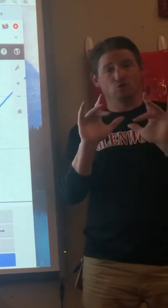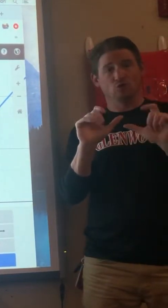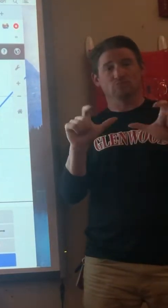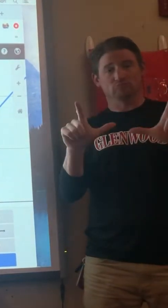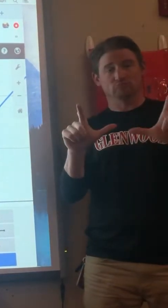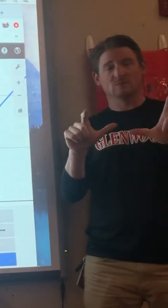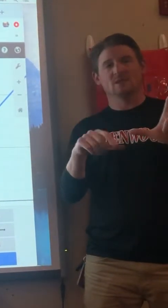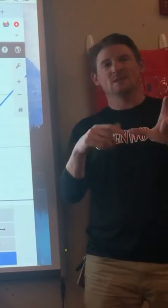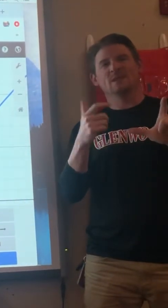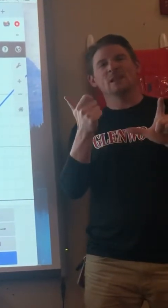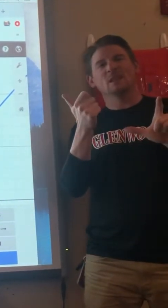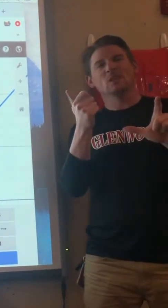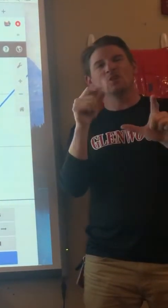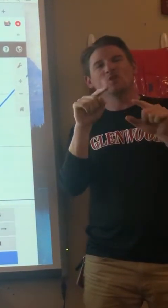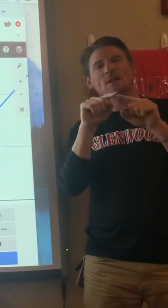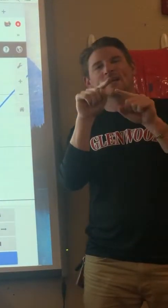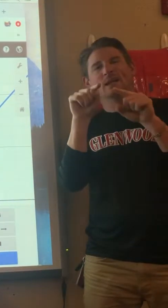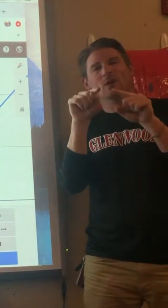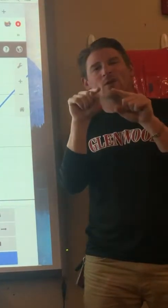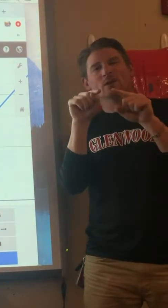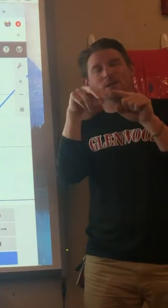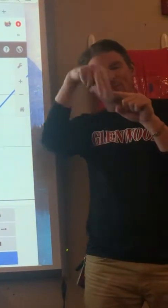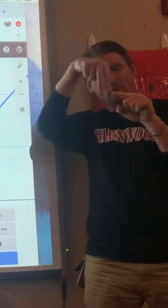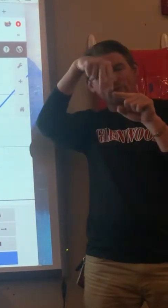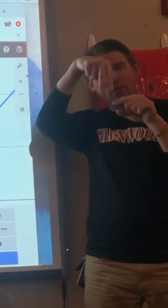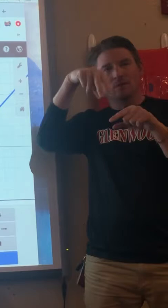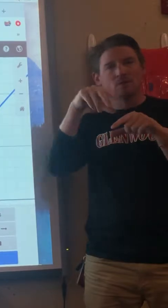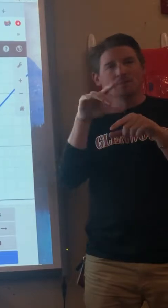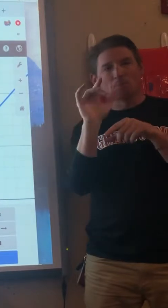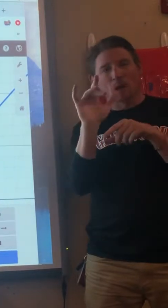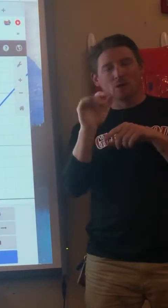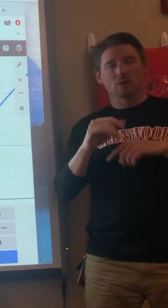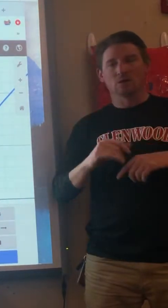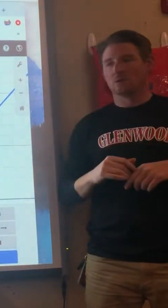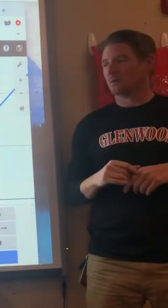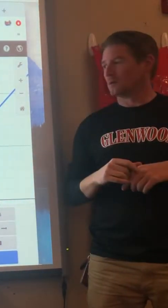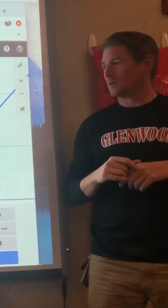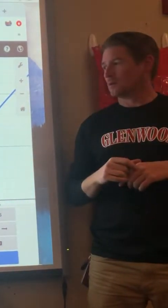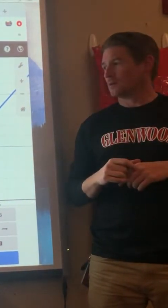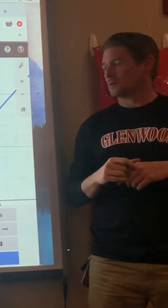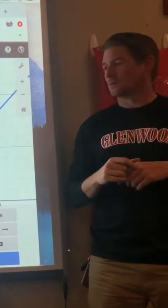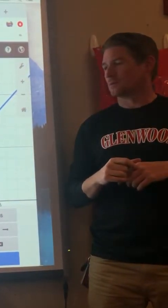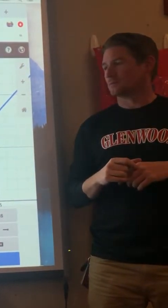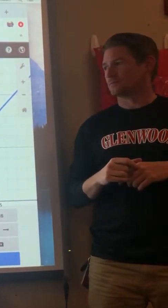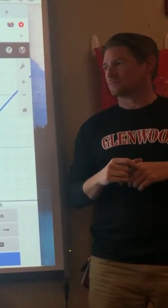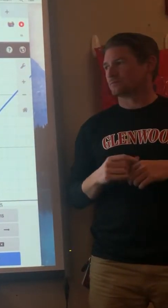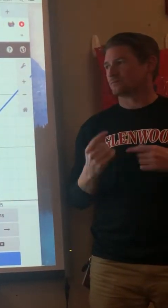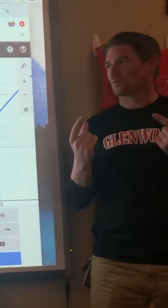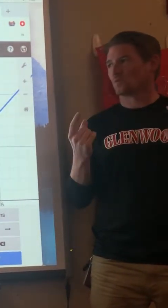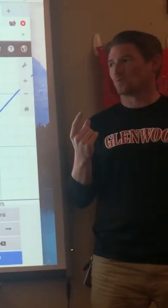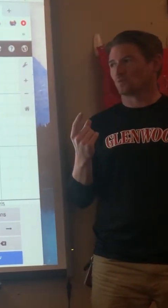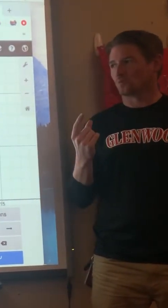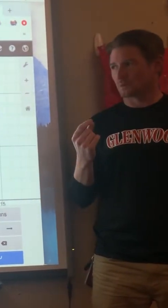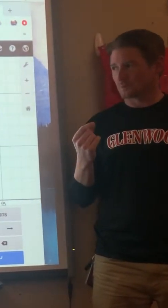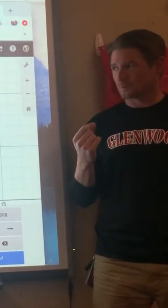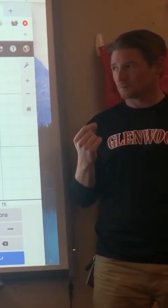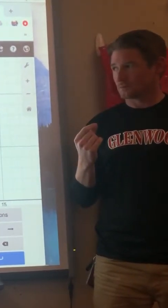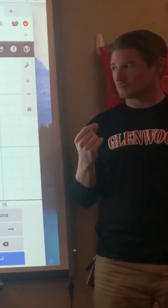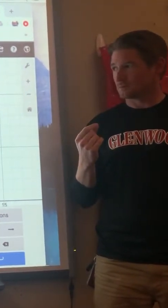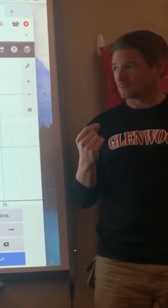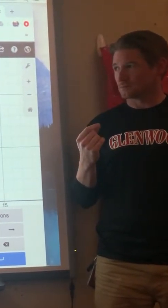can hit that little caret that's like the V on your keyboard, okay? And that will raise up